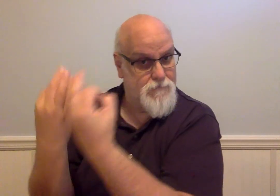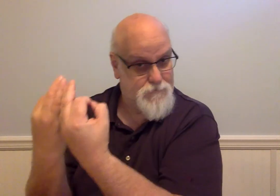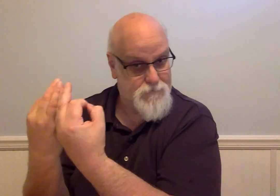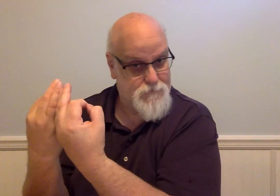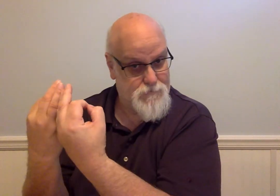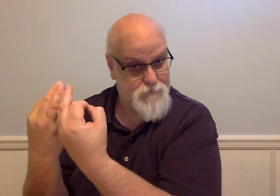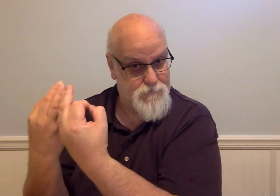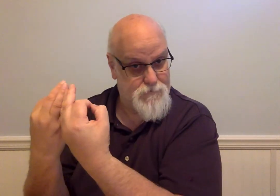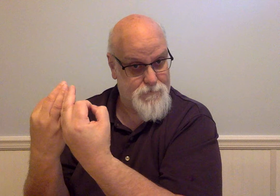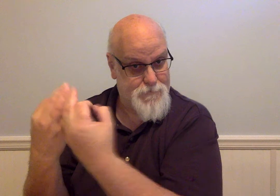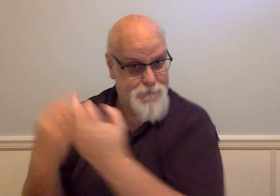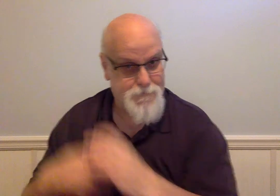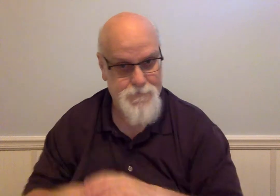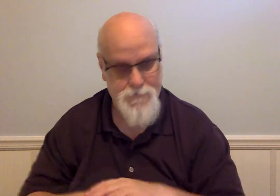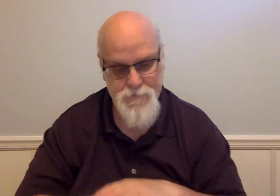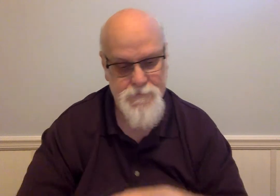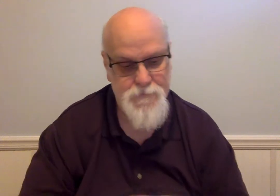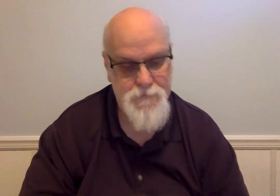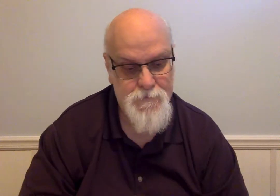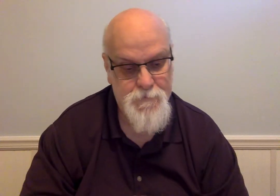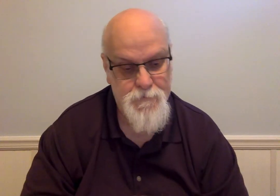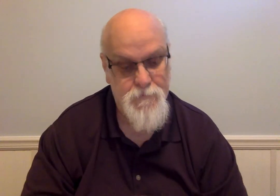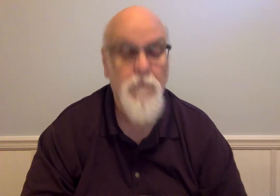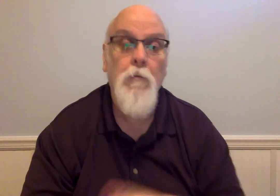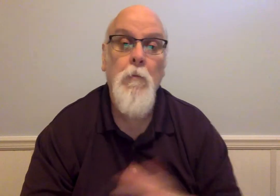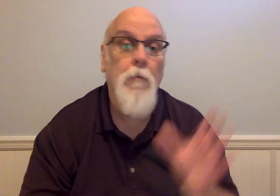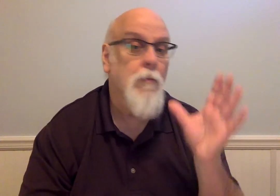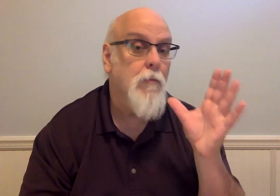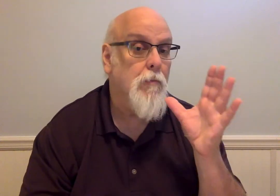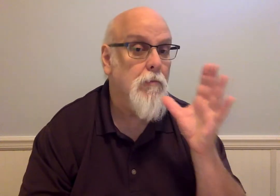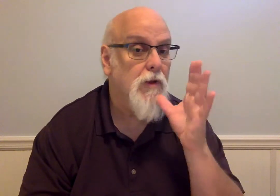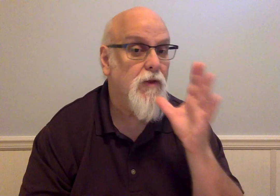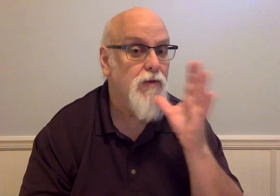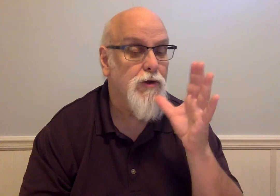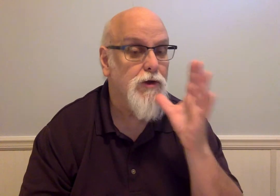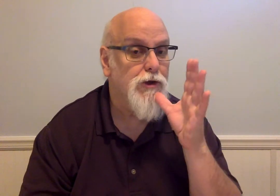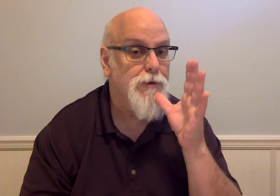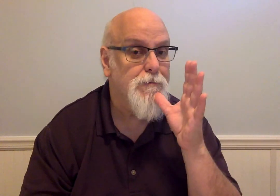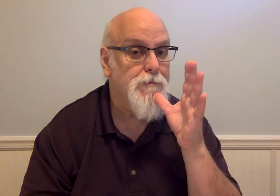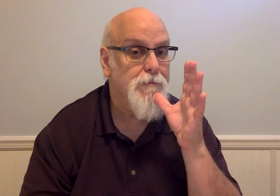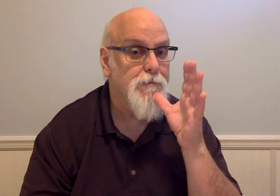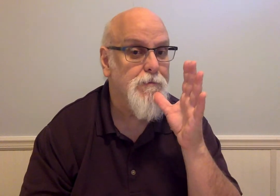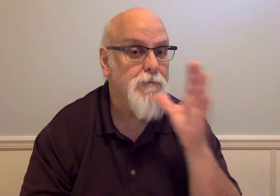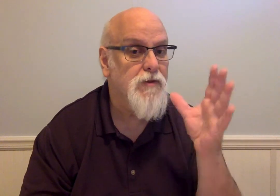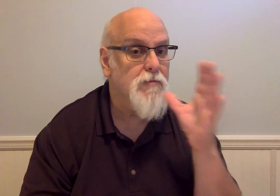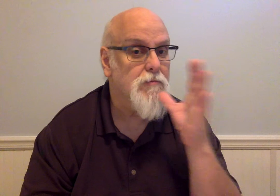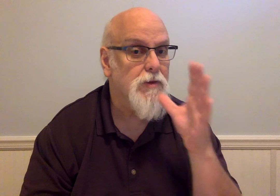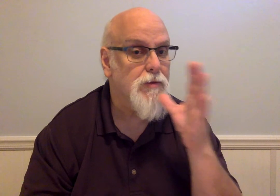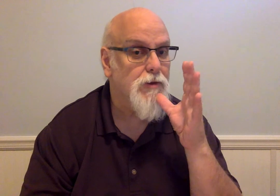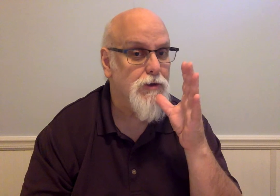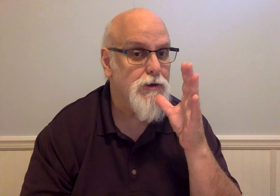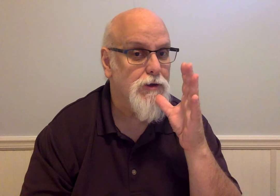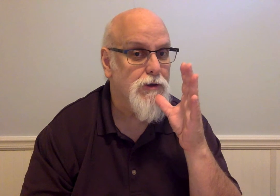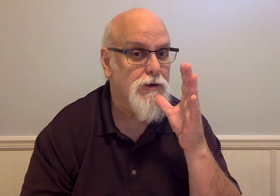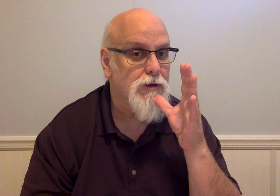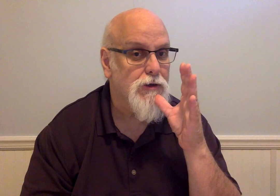touching and then your pinkies touch. So circle out for family. The sign for mother, it taps on your chin. 5-hand,